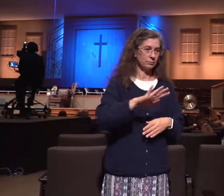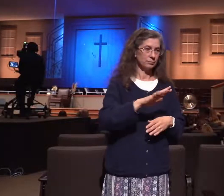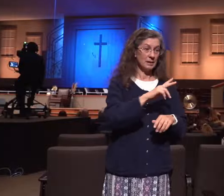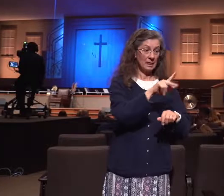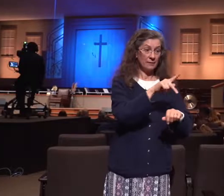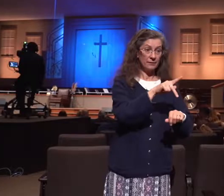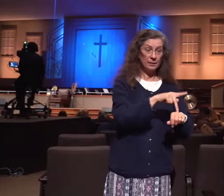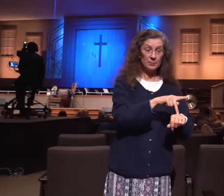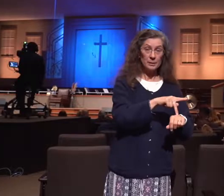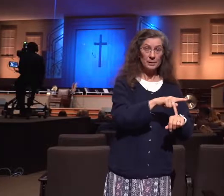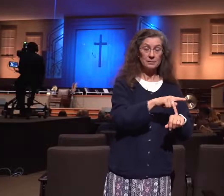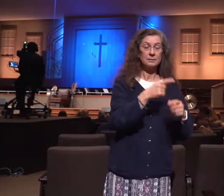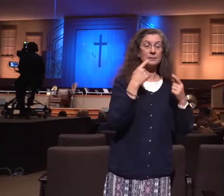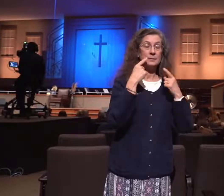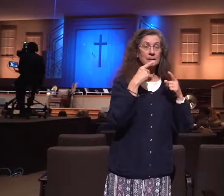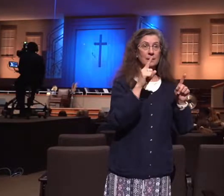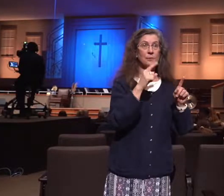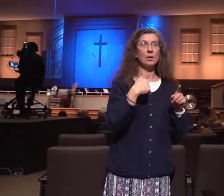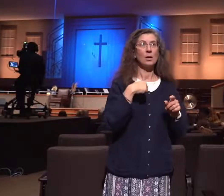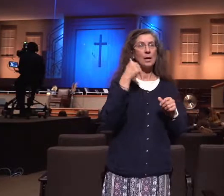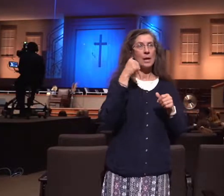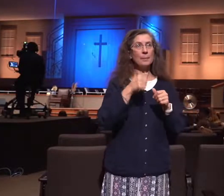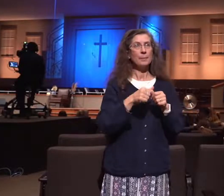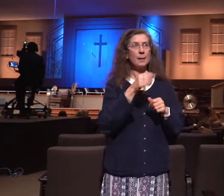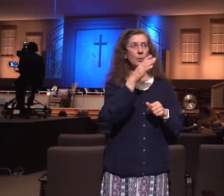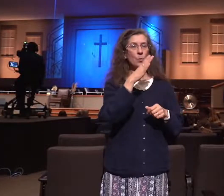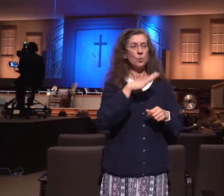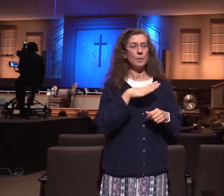the Philippines, a woman,